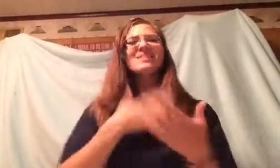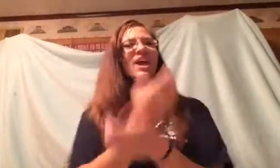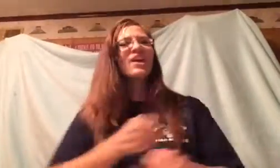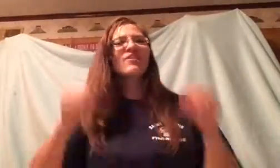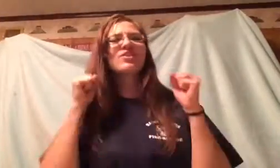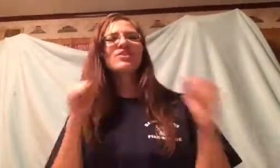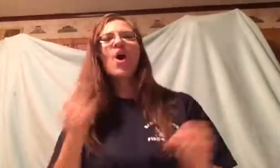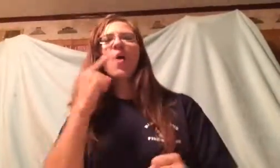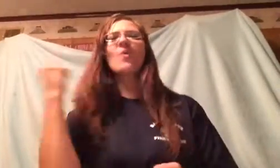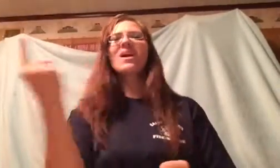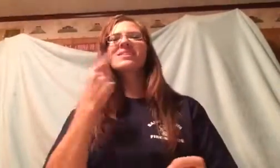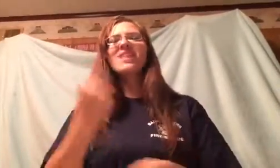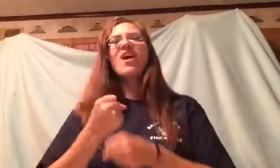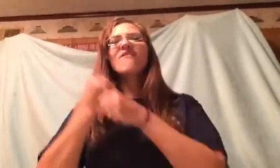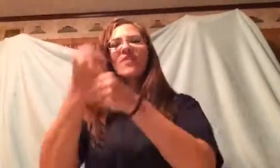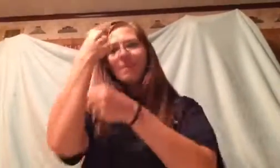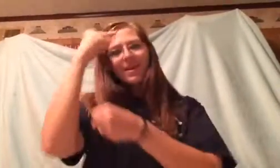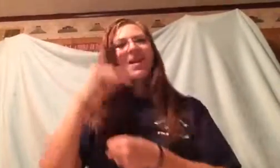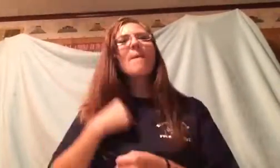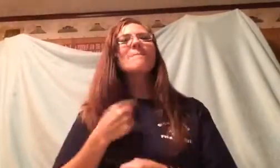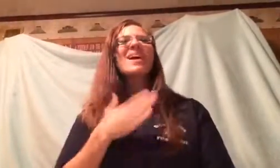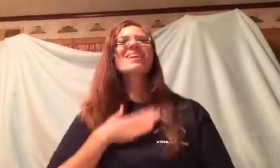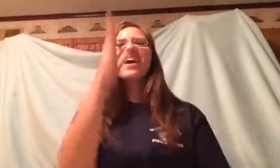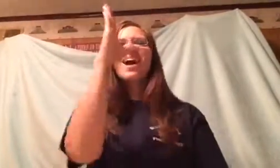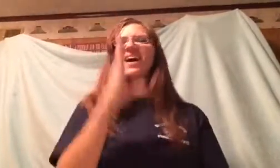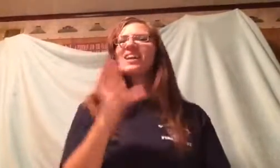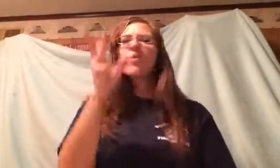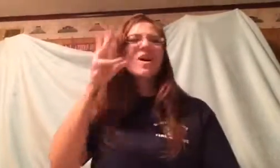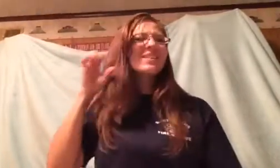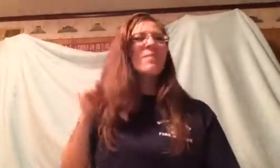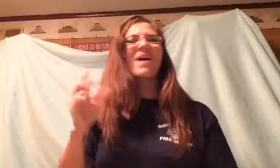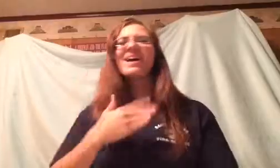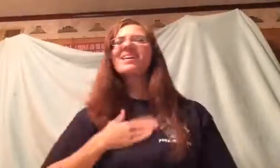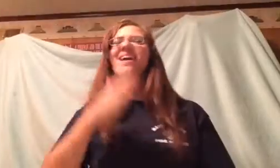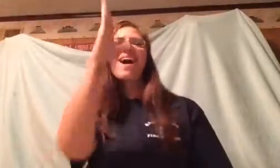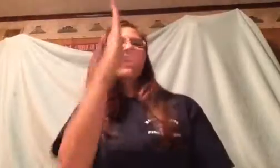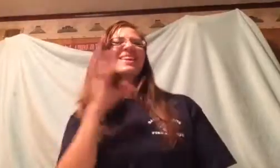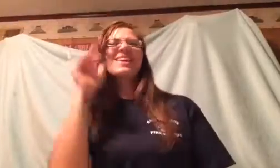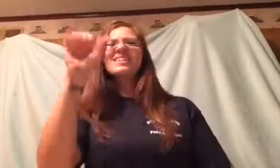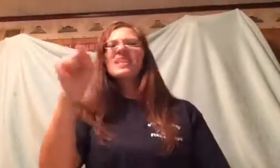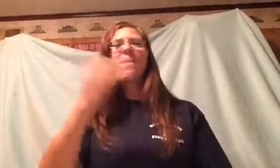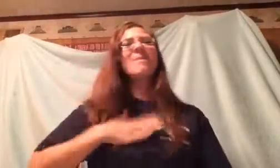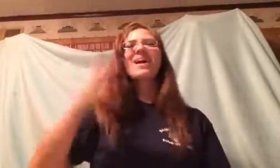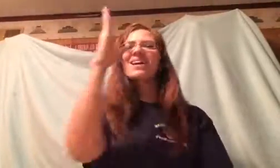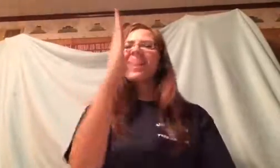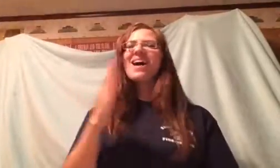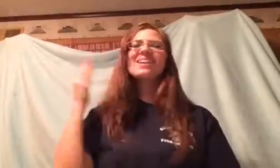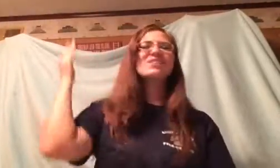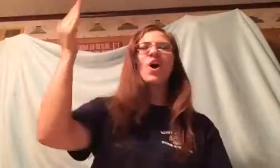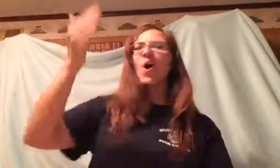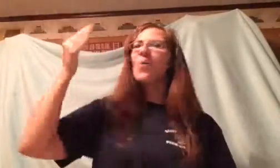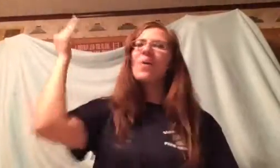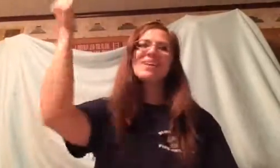Savior's always there for me My God He was, my God He is My God He's always